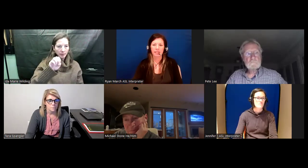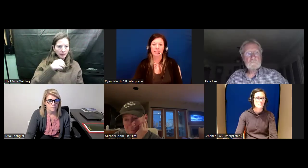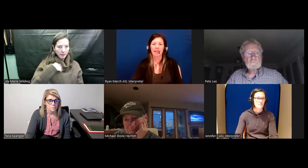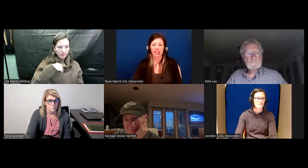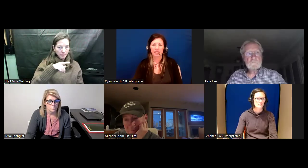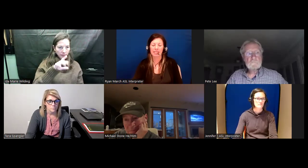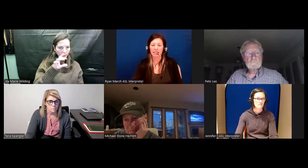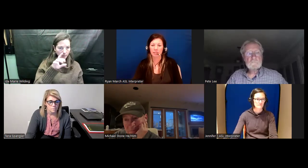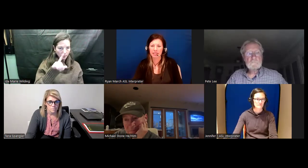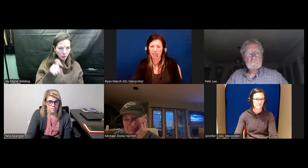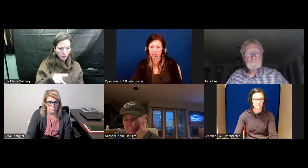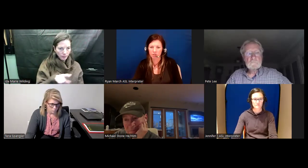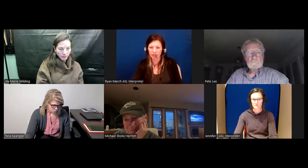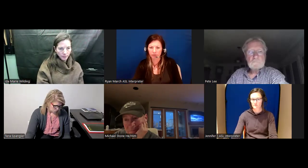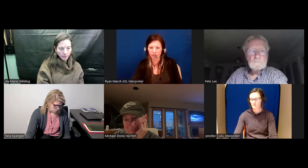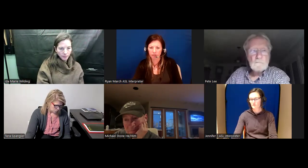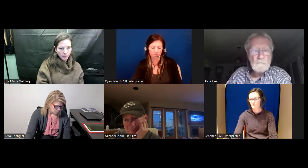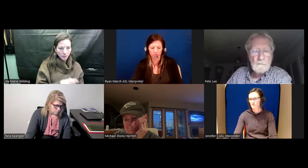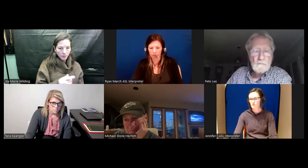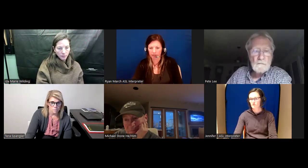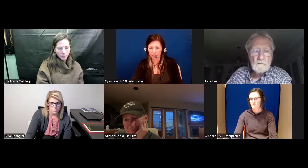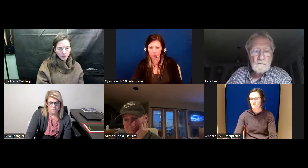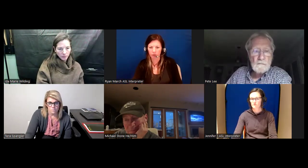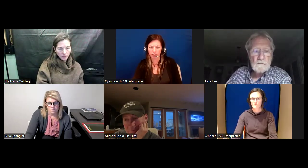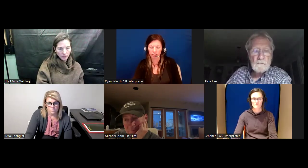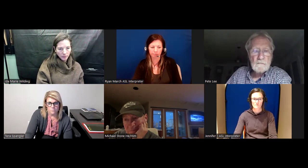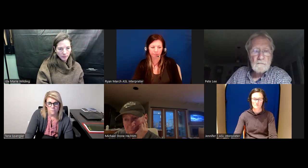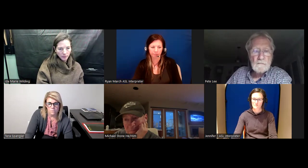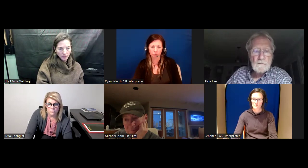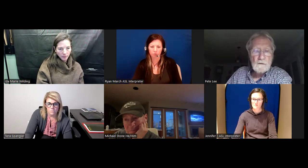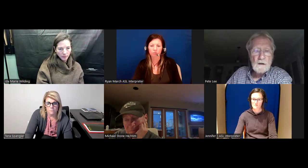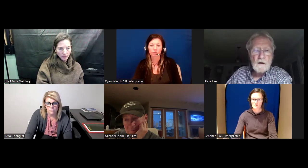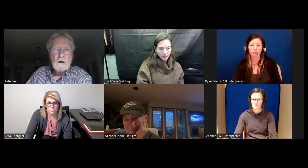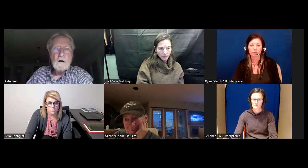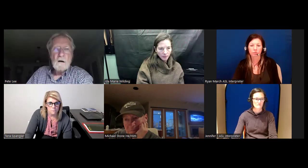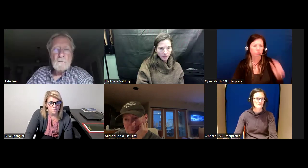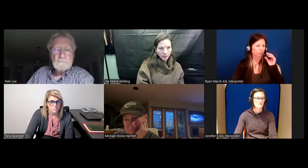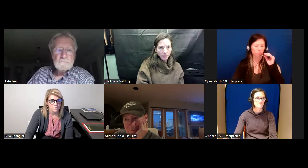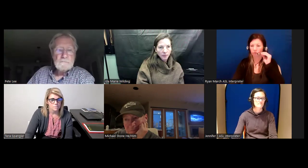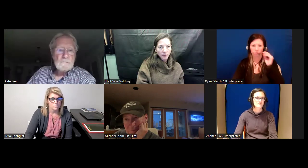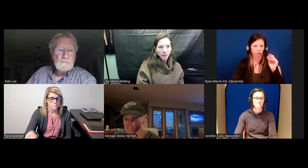And this is Ida. Yes. Pete, did you have your hand up? Do you have a question?